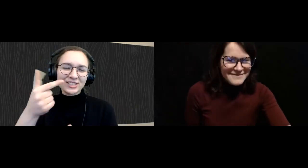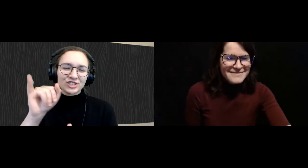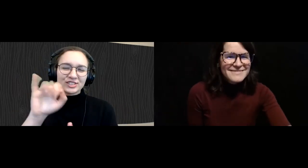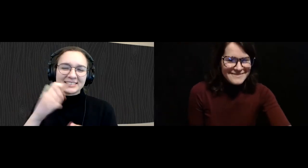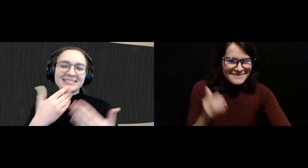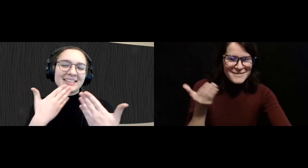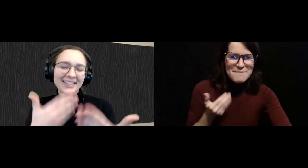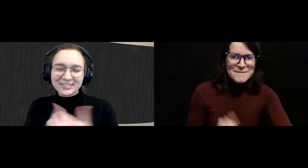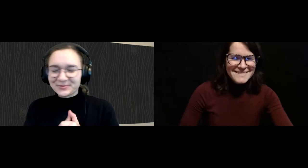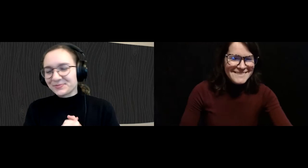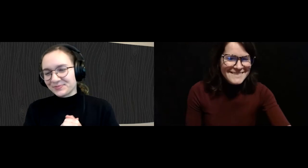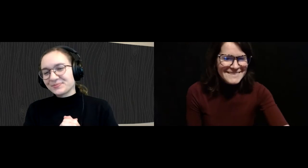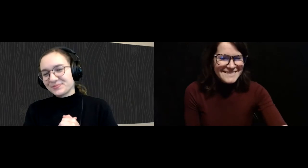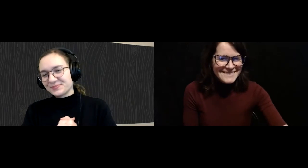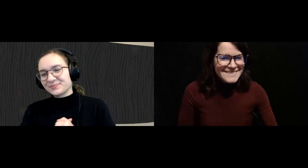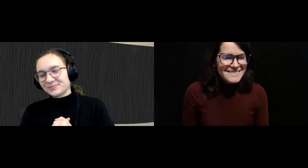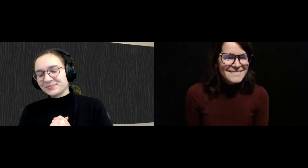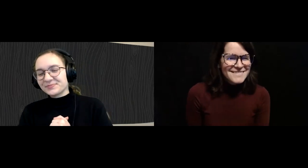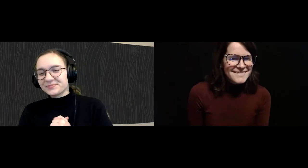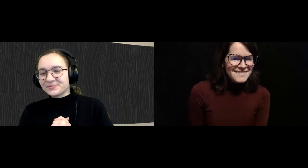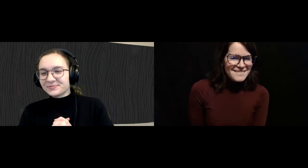Thank you. Angela said thank you.